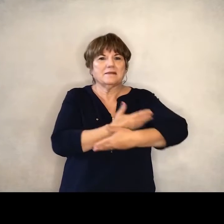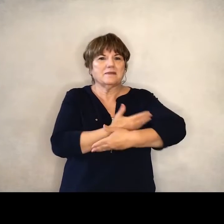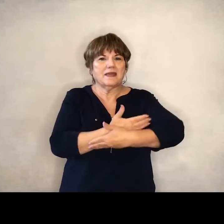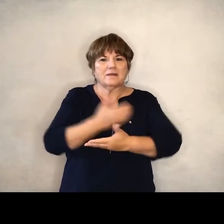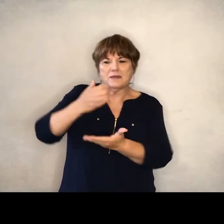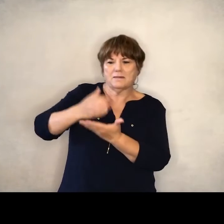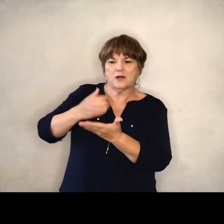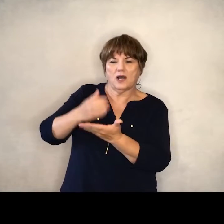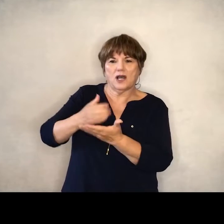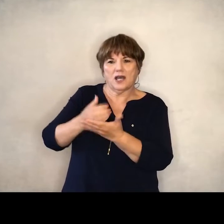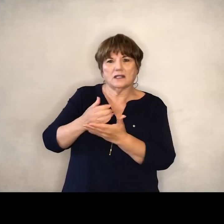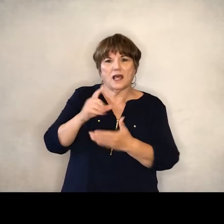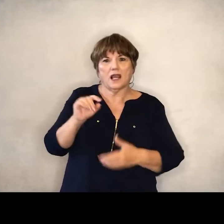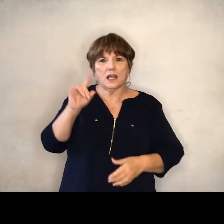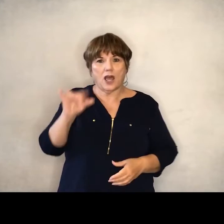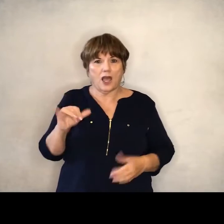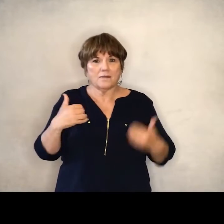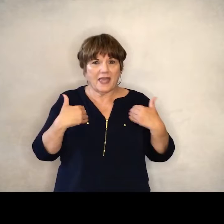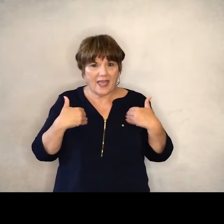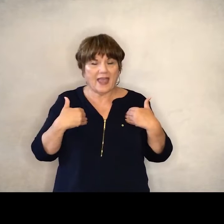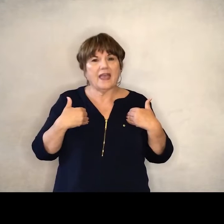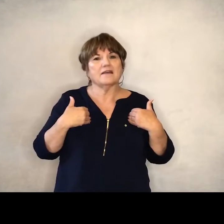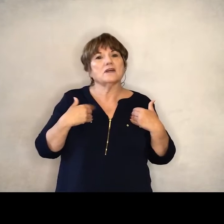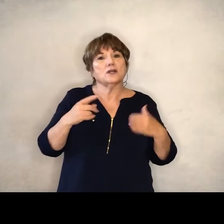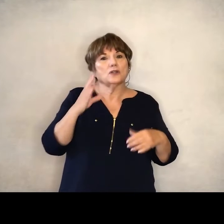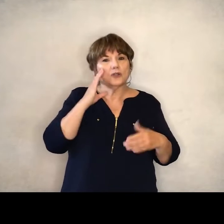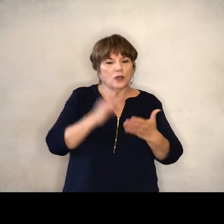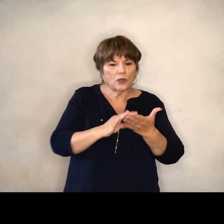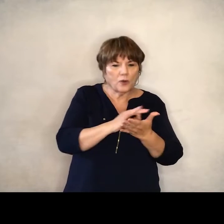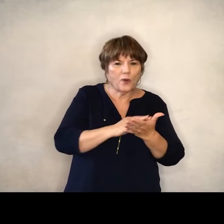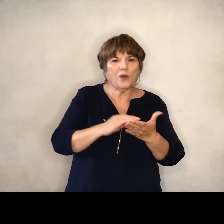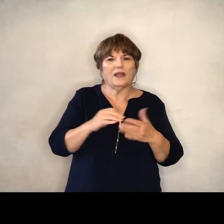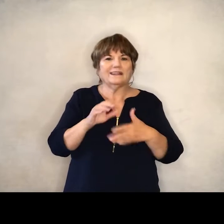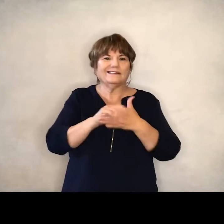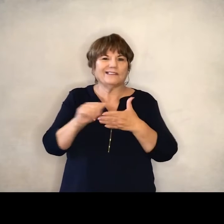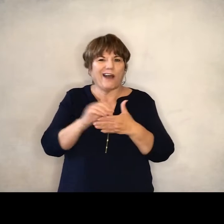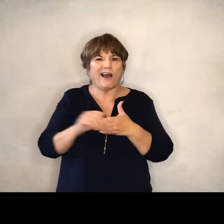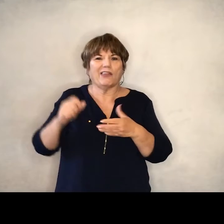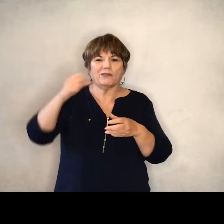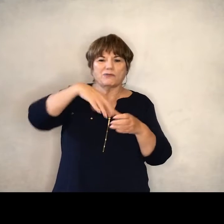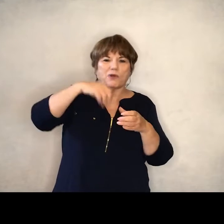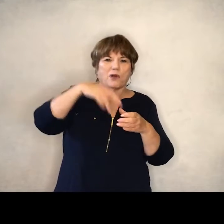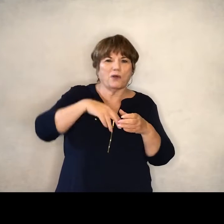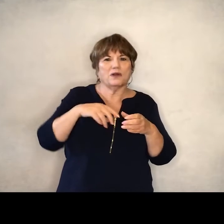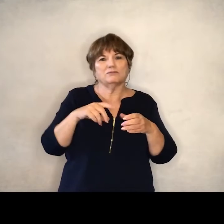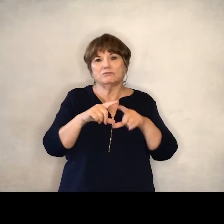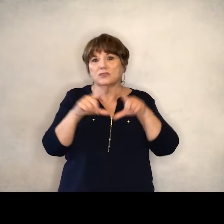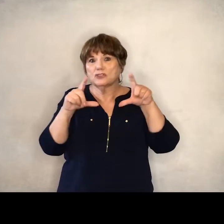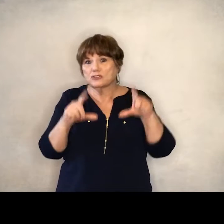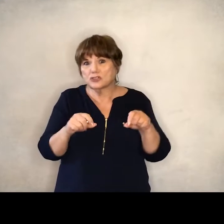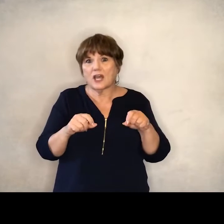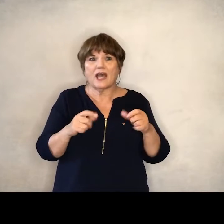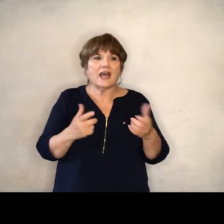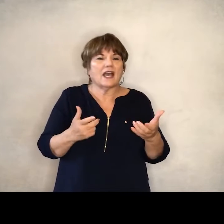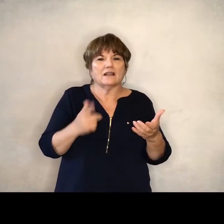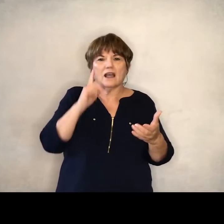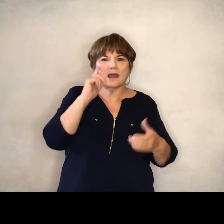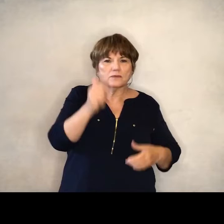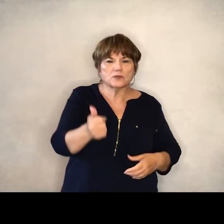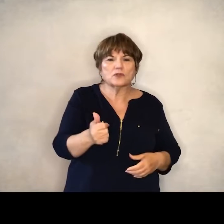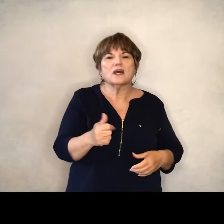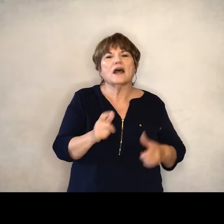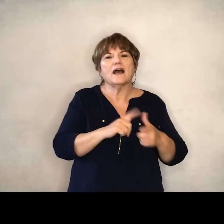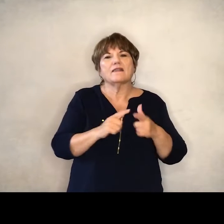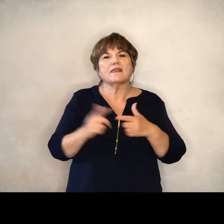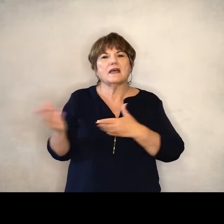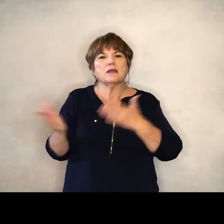home, fill them up with pocket change, dollar bills, throw in a check if that's not your thing, and then bring it back and